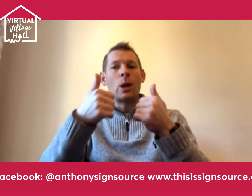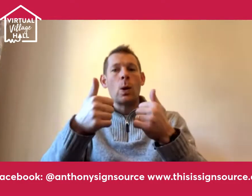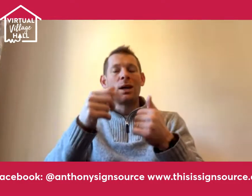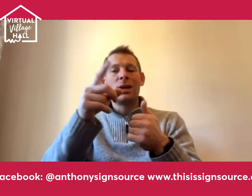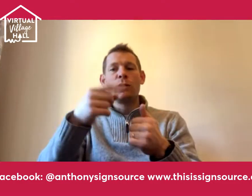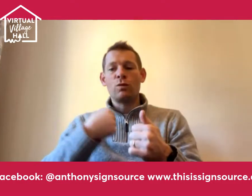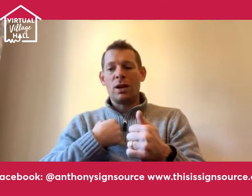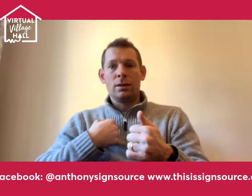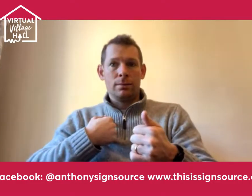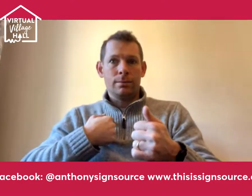celebration.